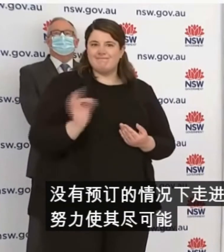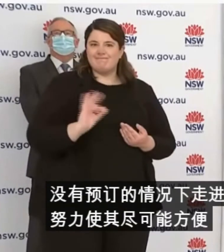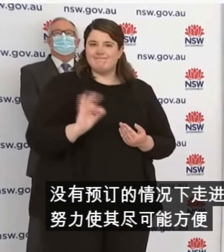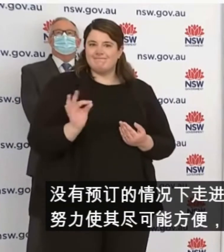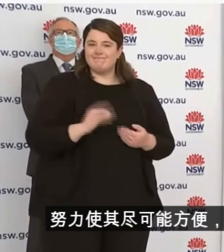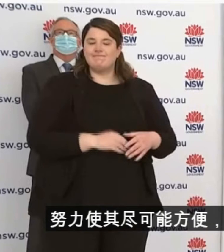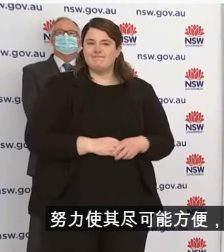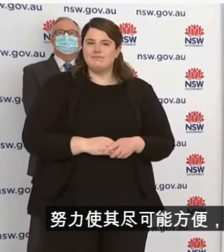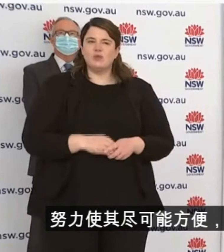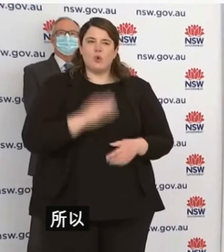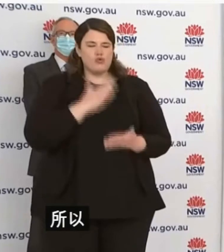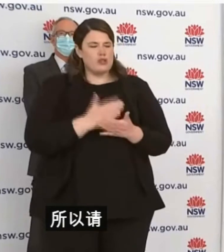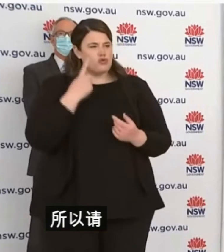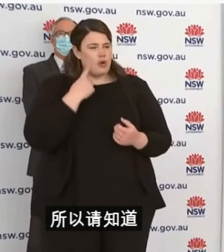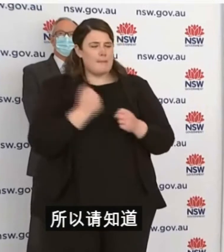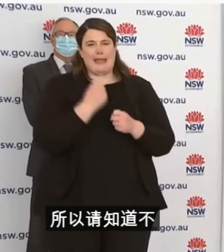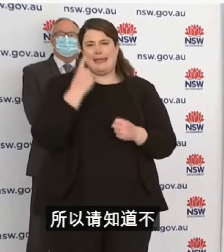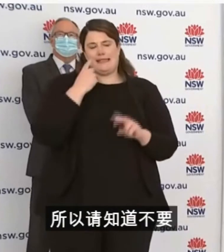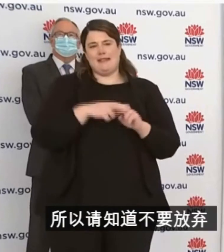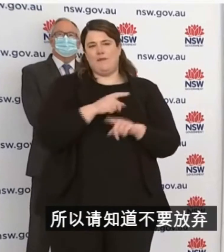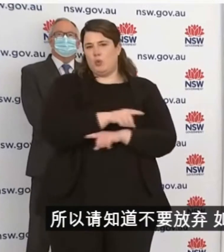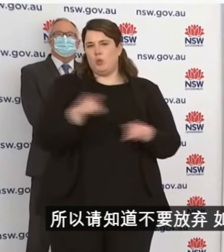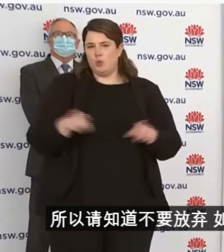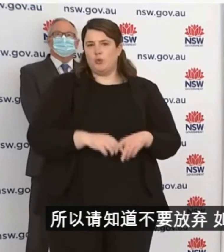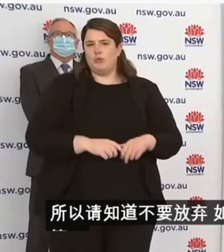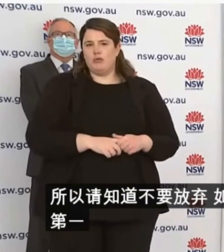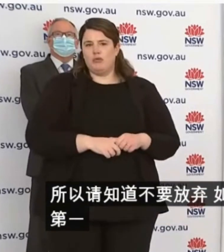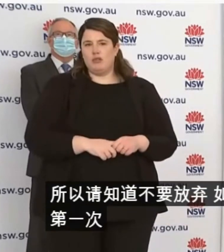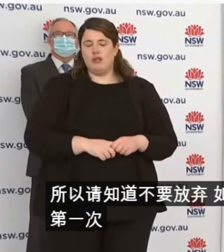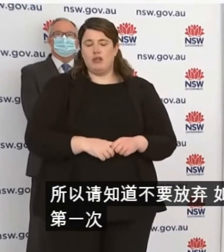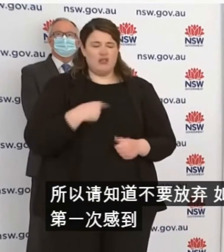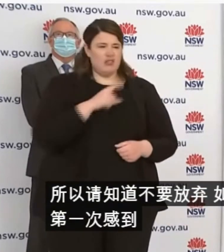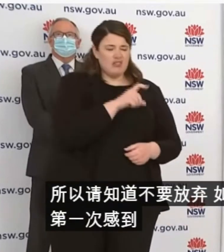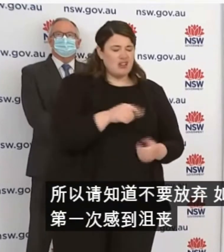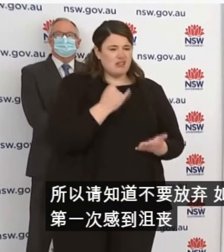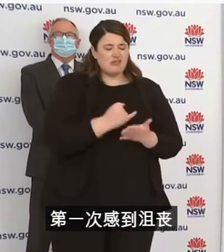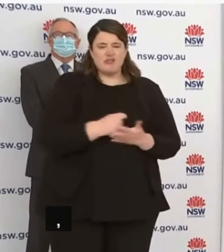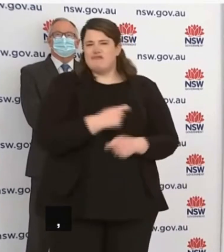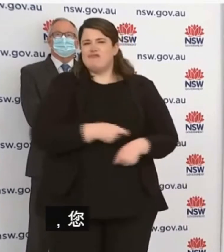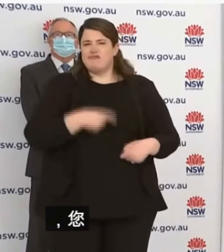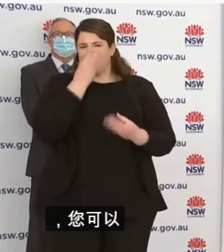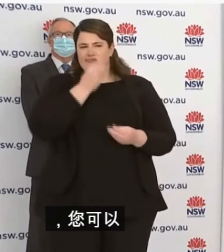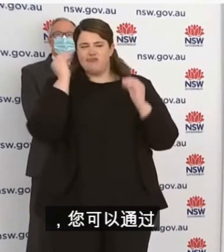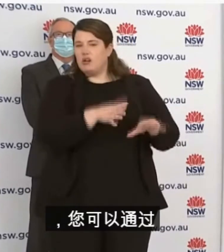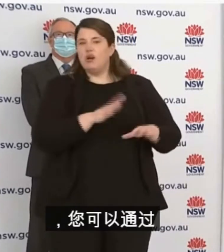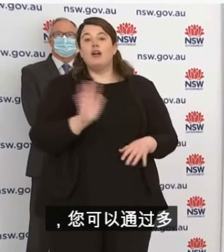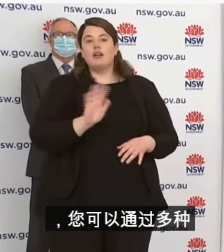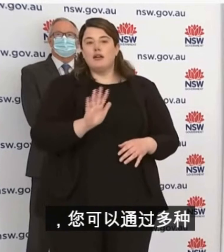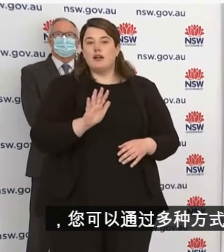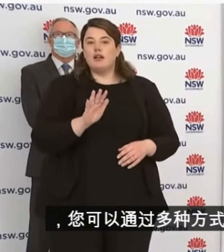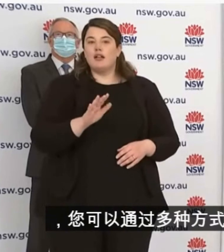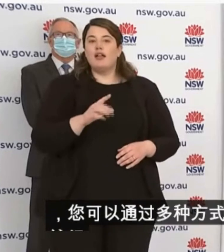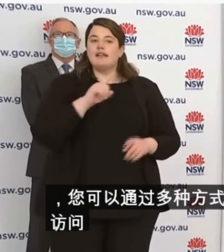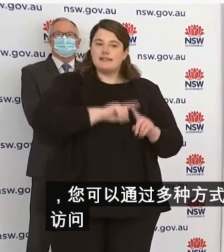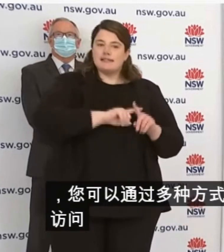as accessible as possible. So please know, don't give up. If you get frustrated the first time round, there are multiple ways in which you